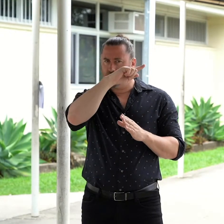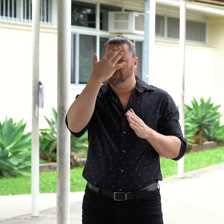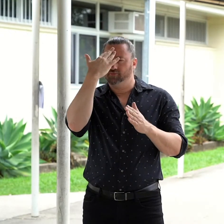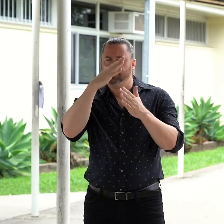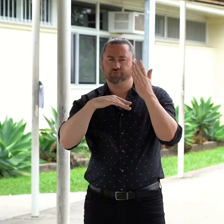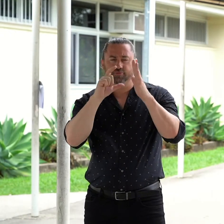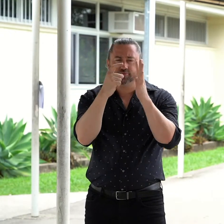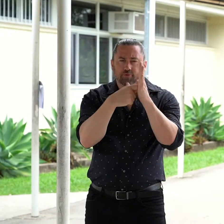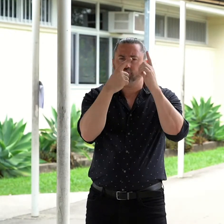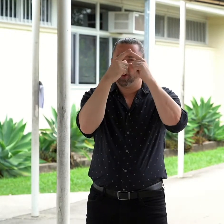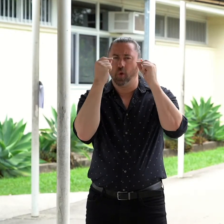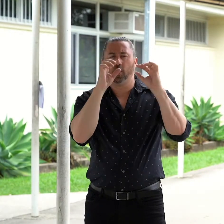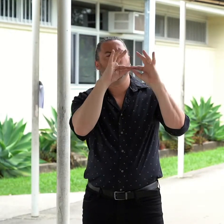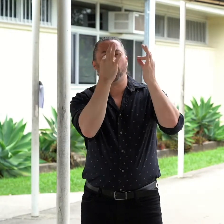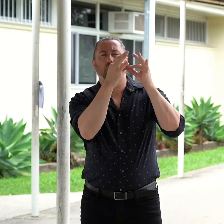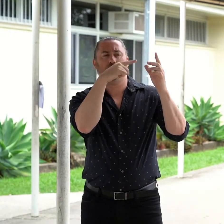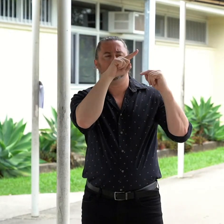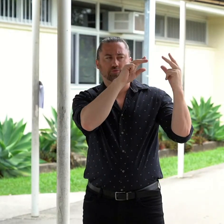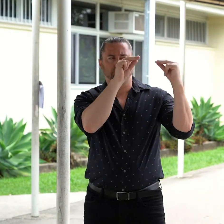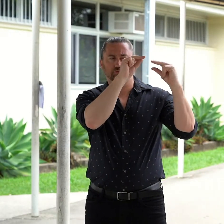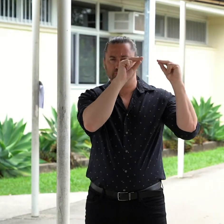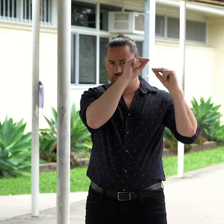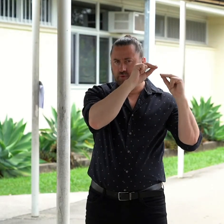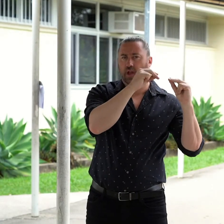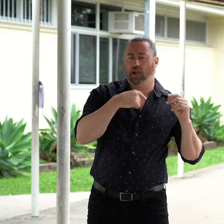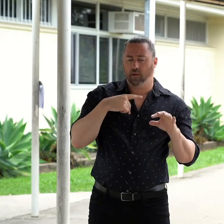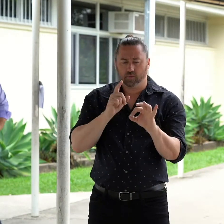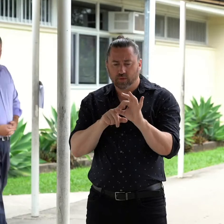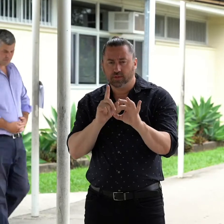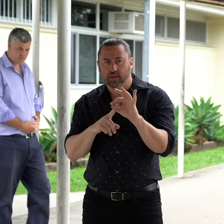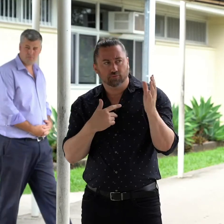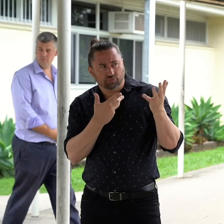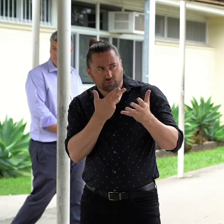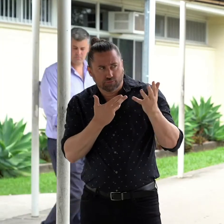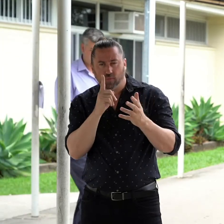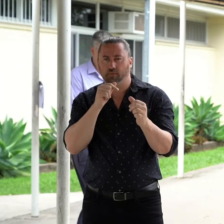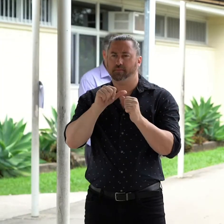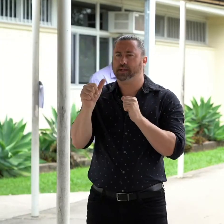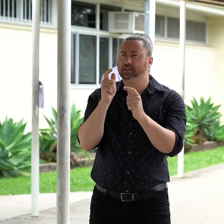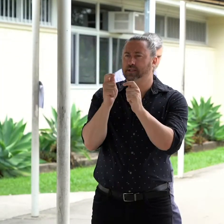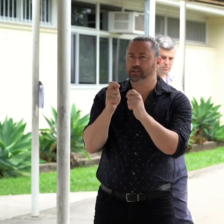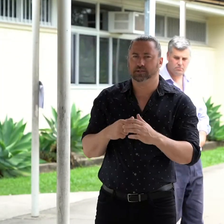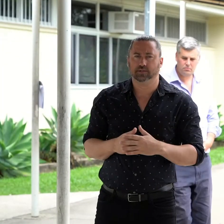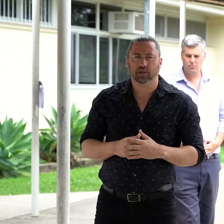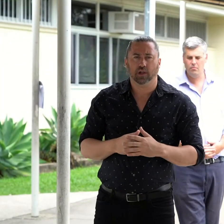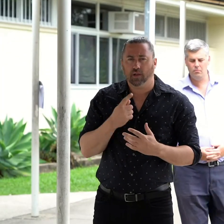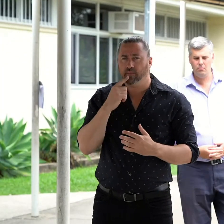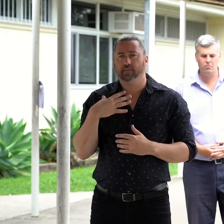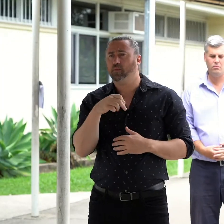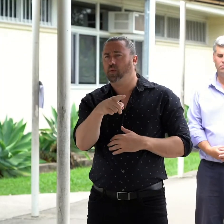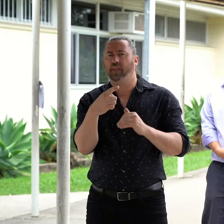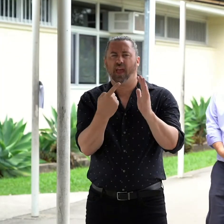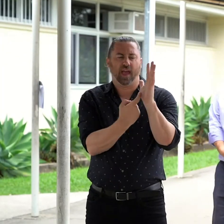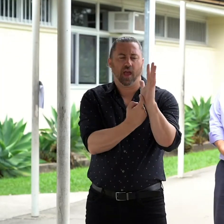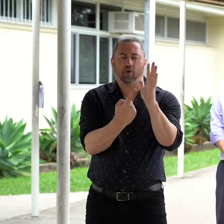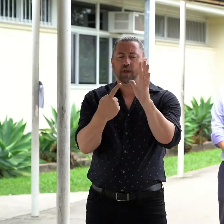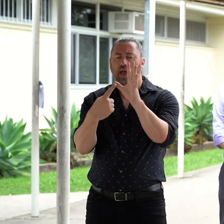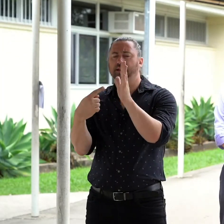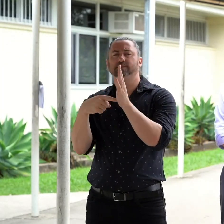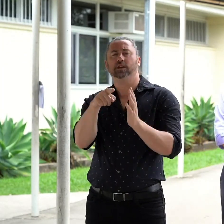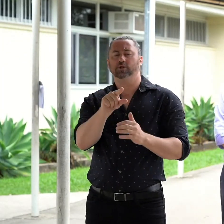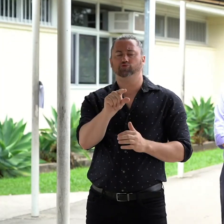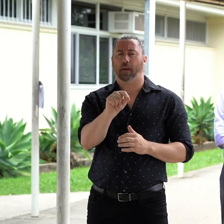Queensland in advising what tests should be taken. We don't want to swap tests just because one might be cheaper. We understand